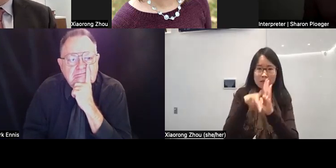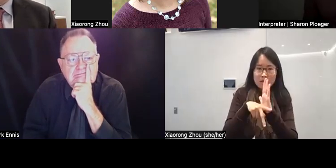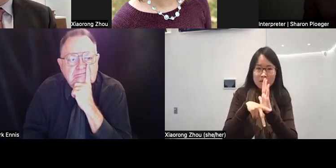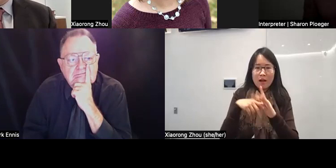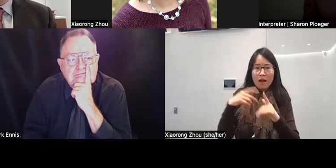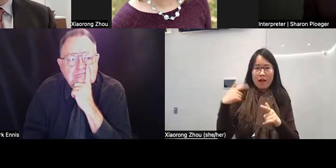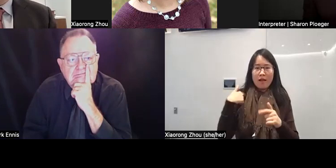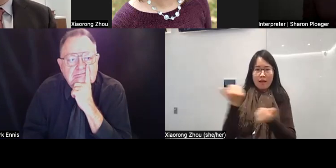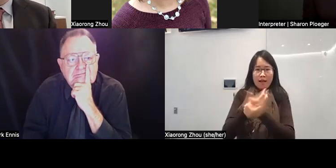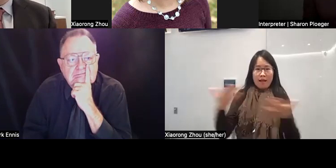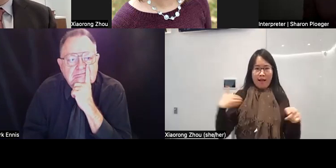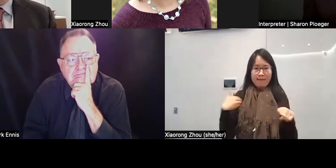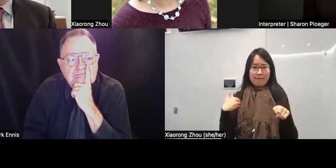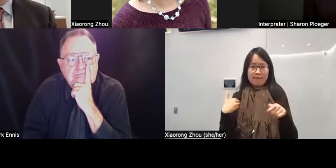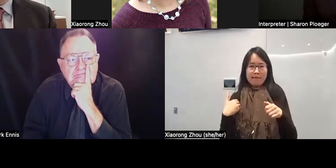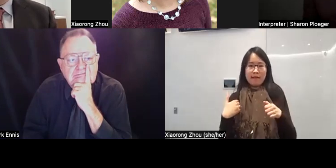issues, policy.